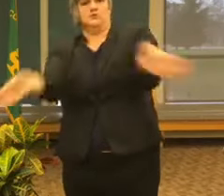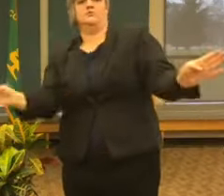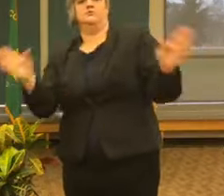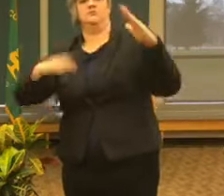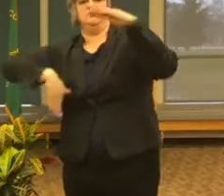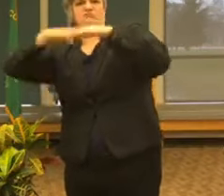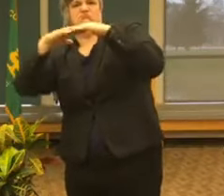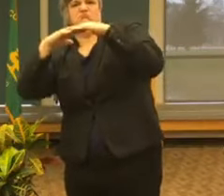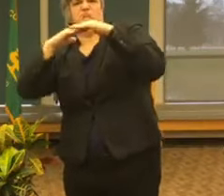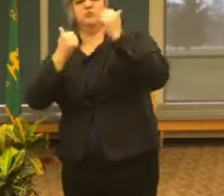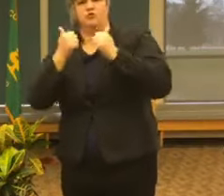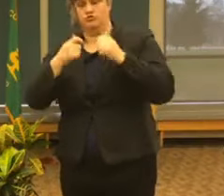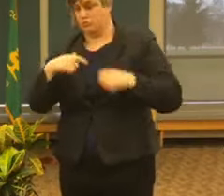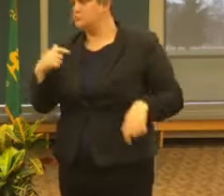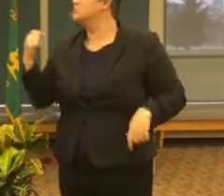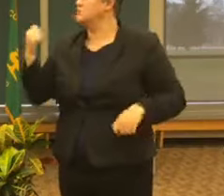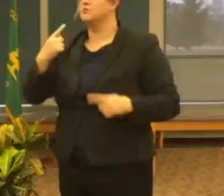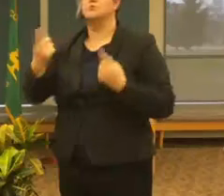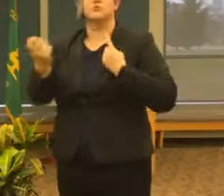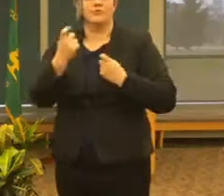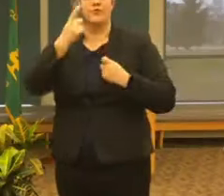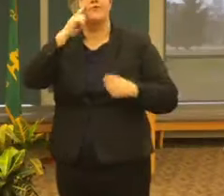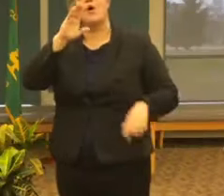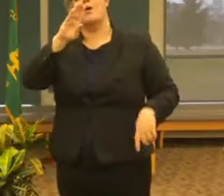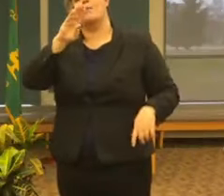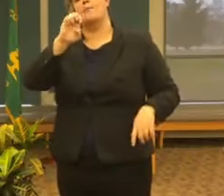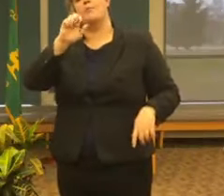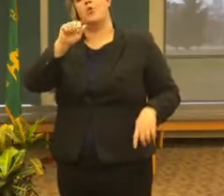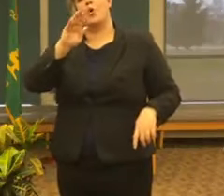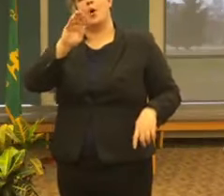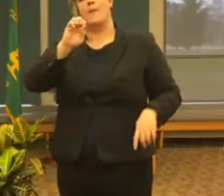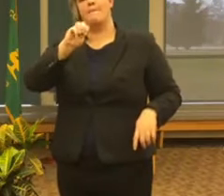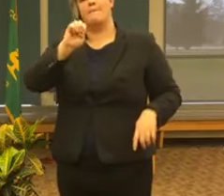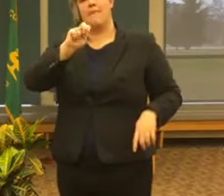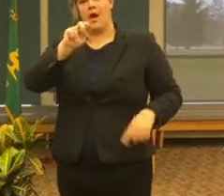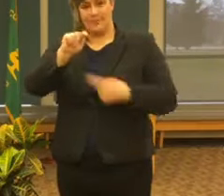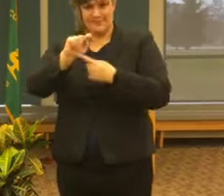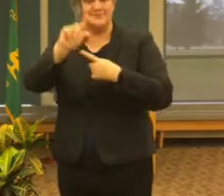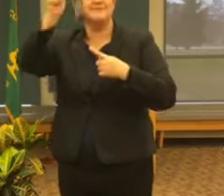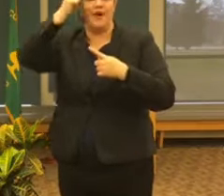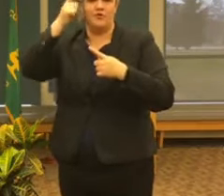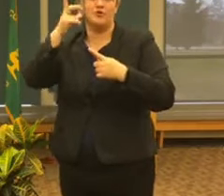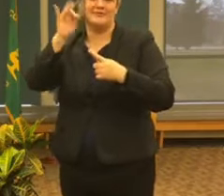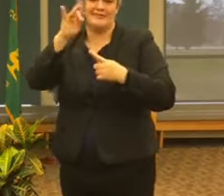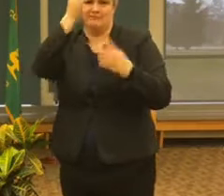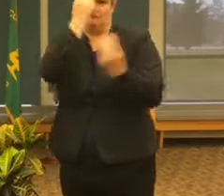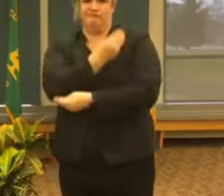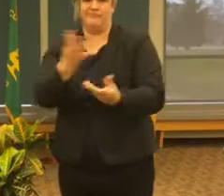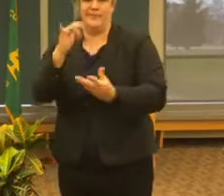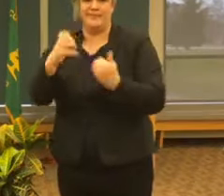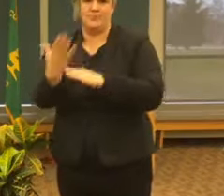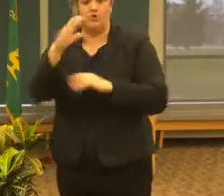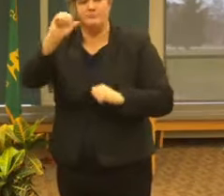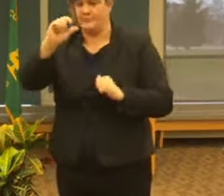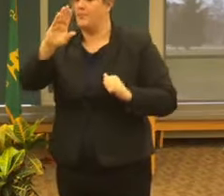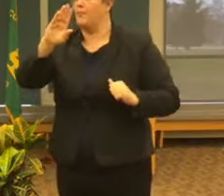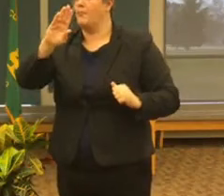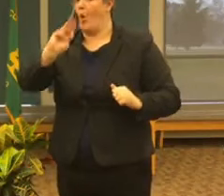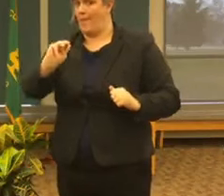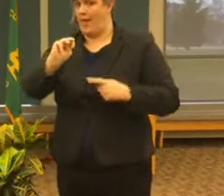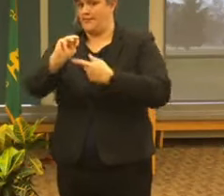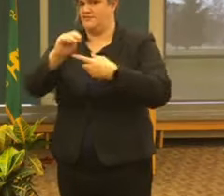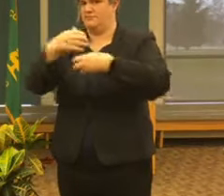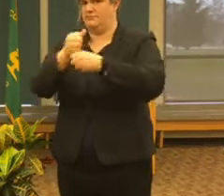about Beaumont and them being near capacity, which is they shared and the governor shared this morning. They are getting near